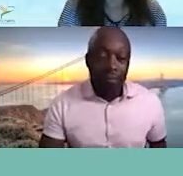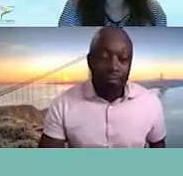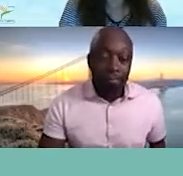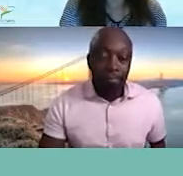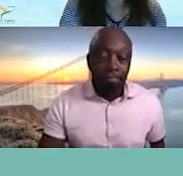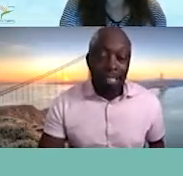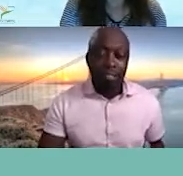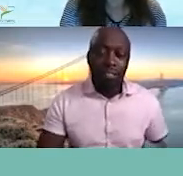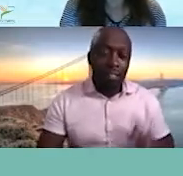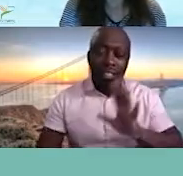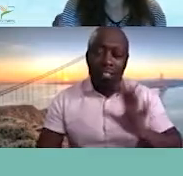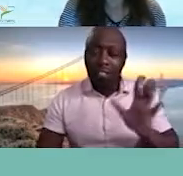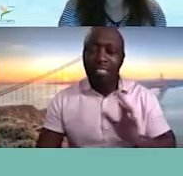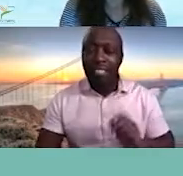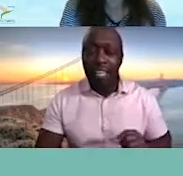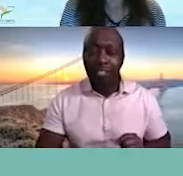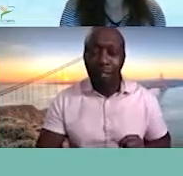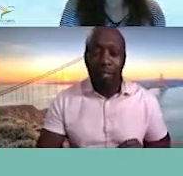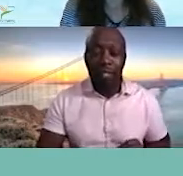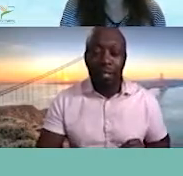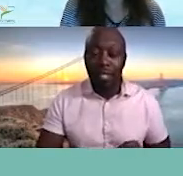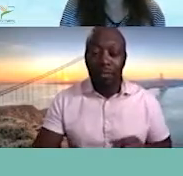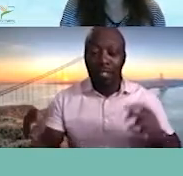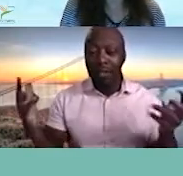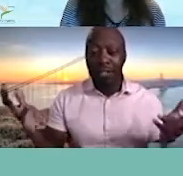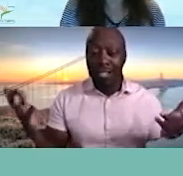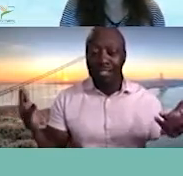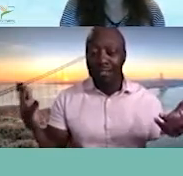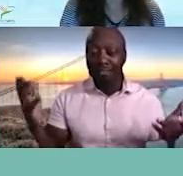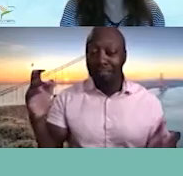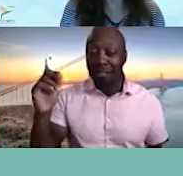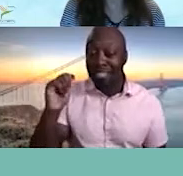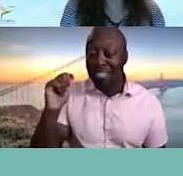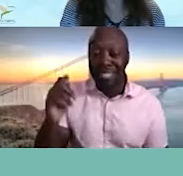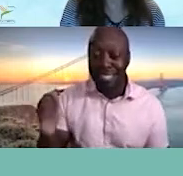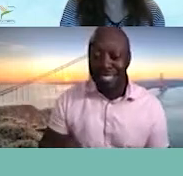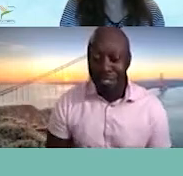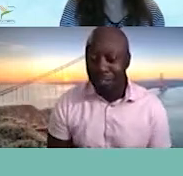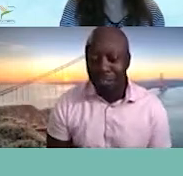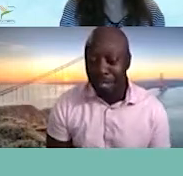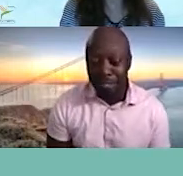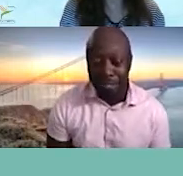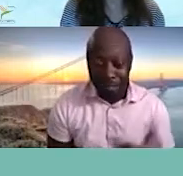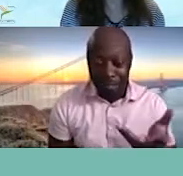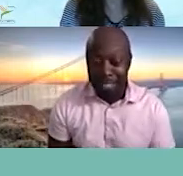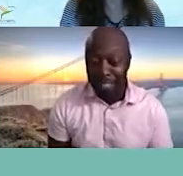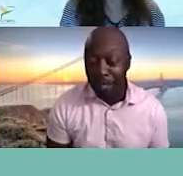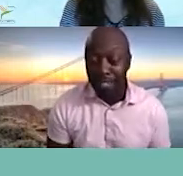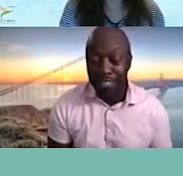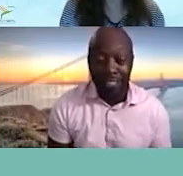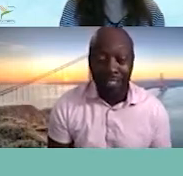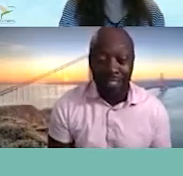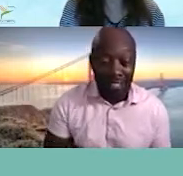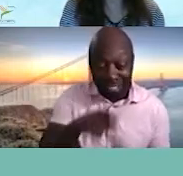foot? So little things like that, try to pick up. We know that most likely they didn't need to go to the bath, get their